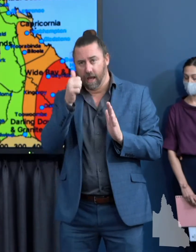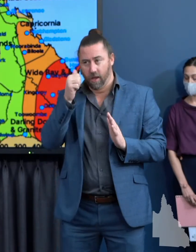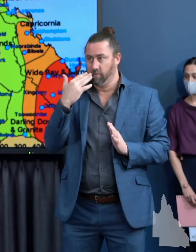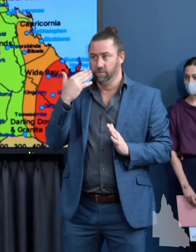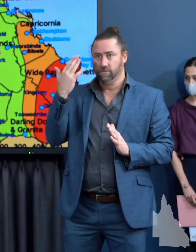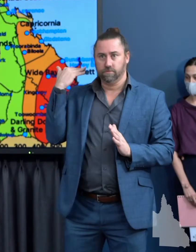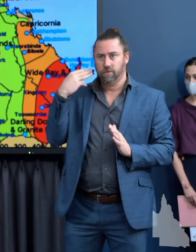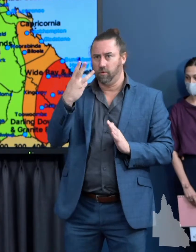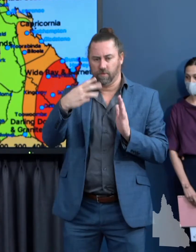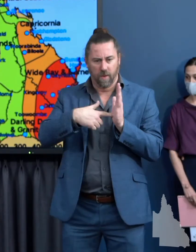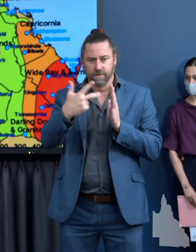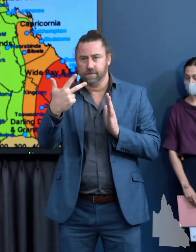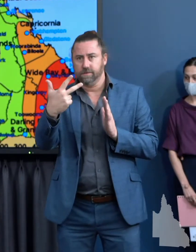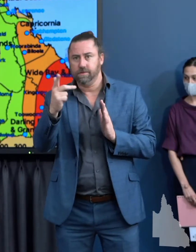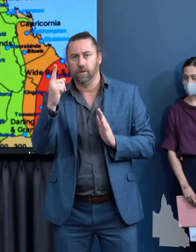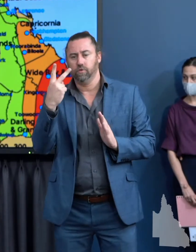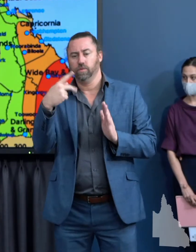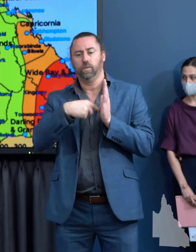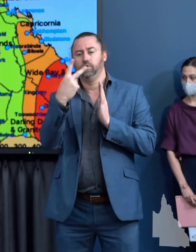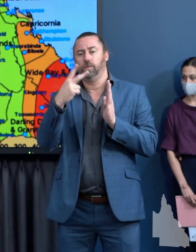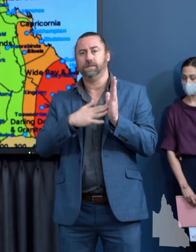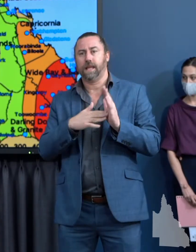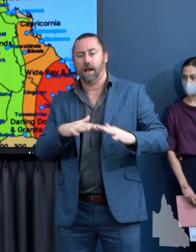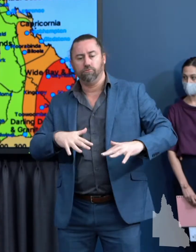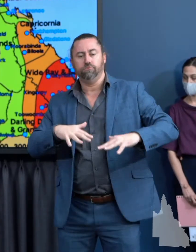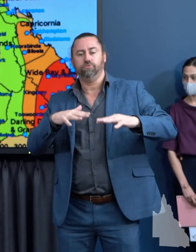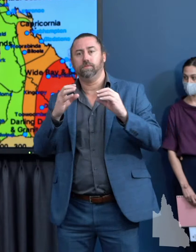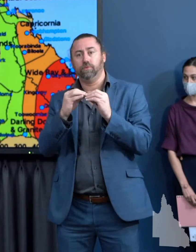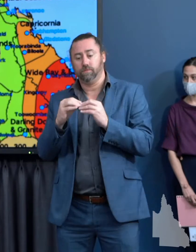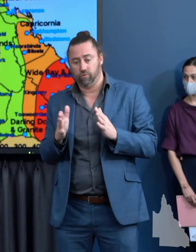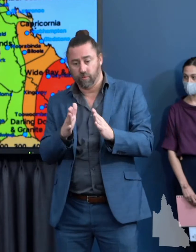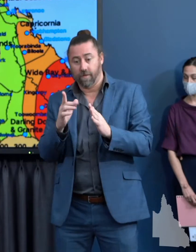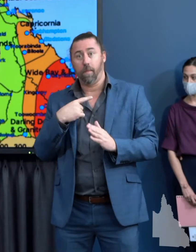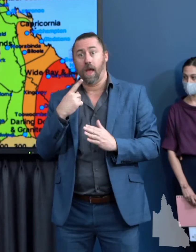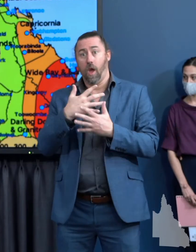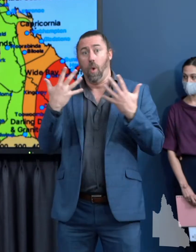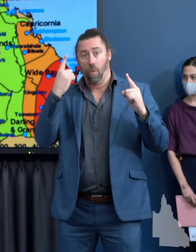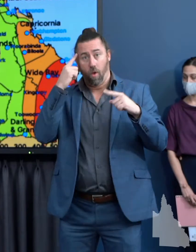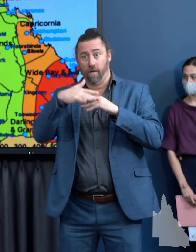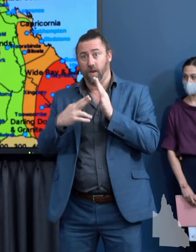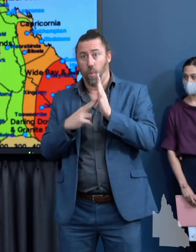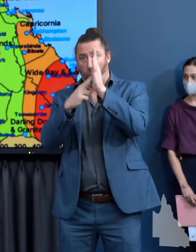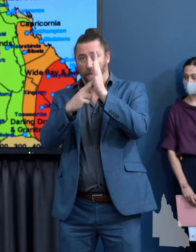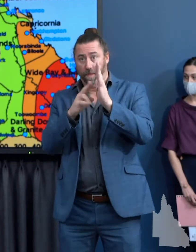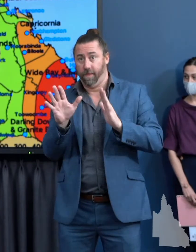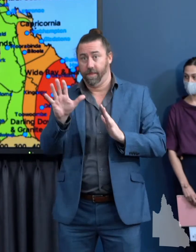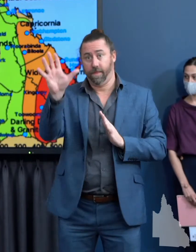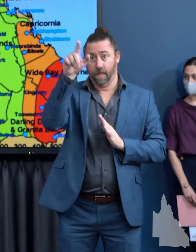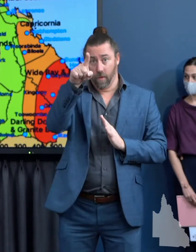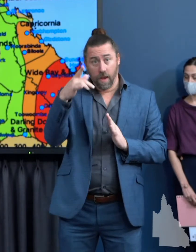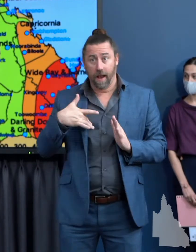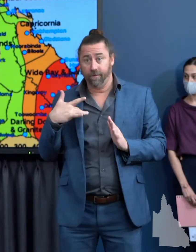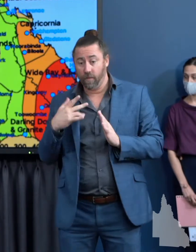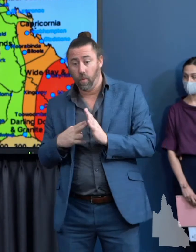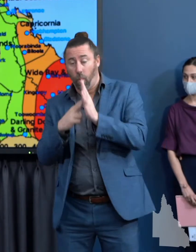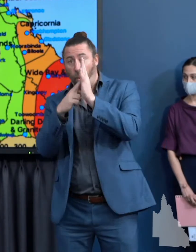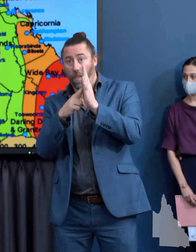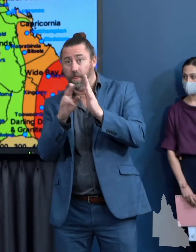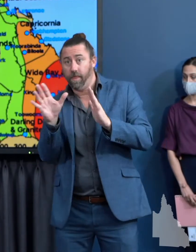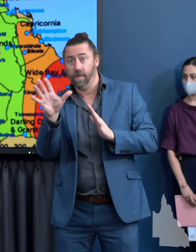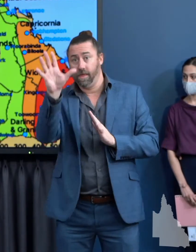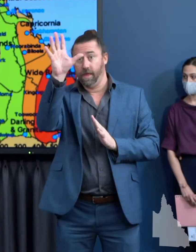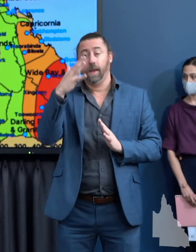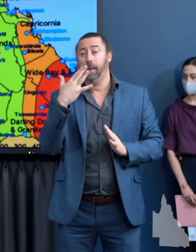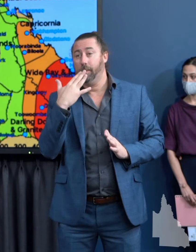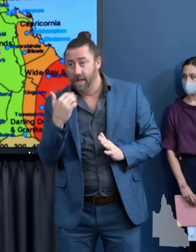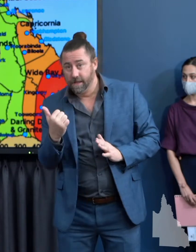we saw the other day. But our immediate concern is that northern region. So if anyone is living in that northern region,